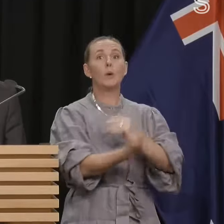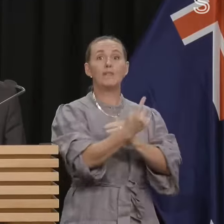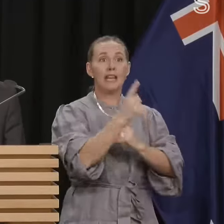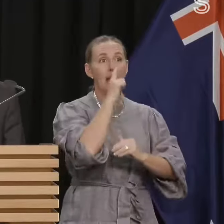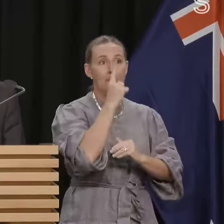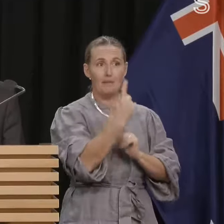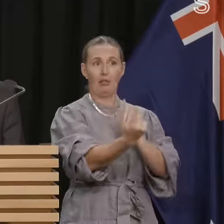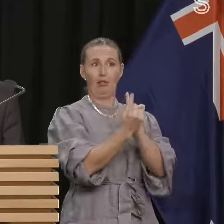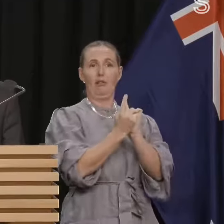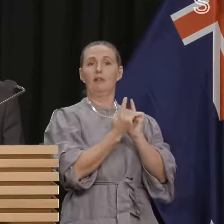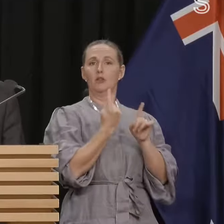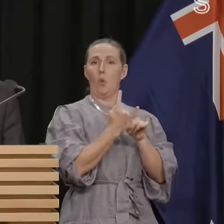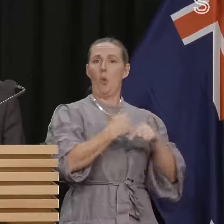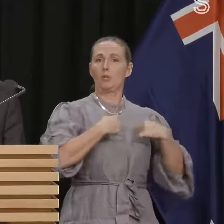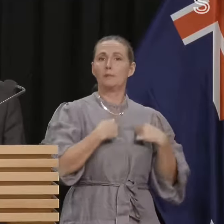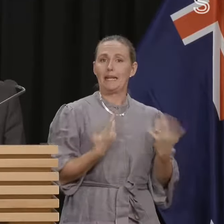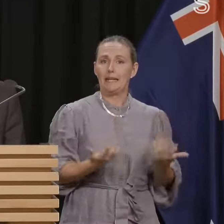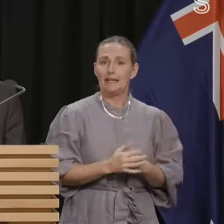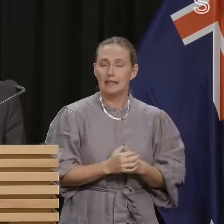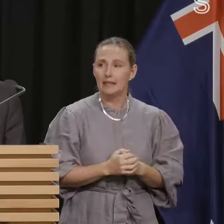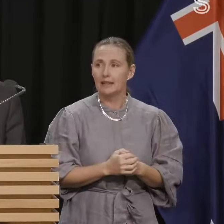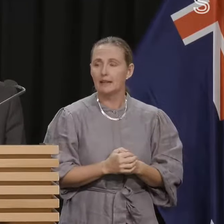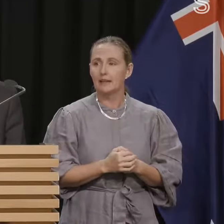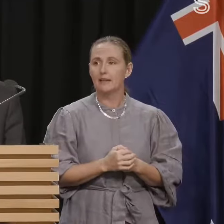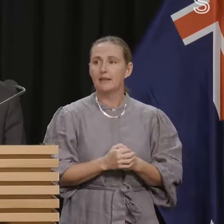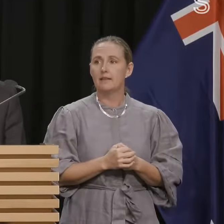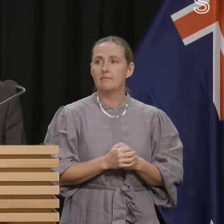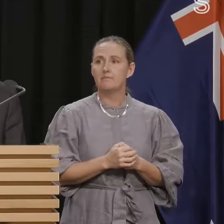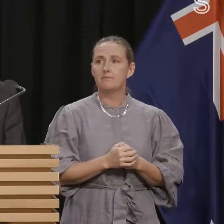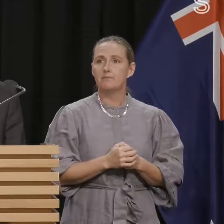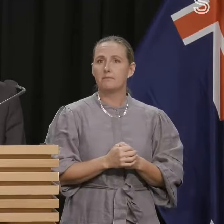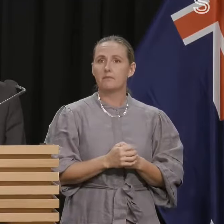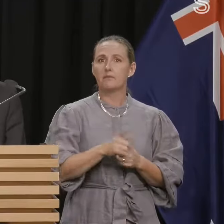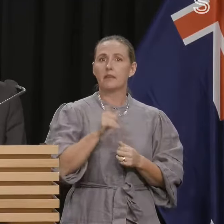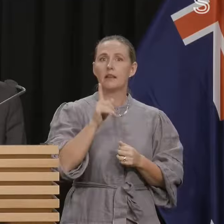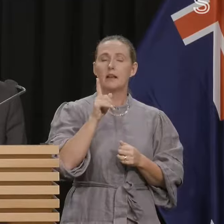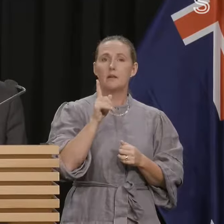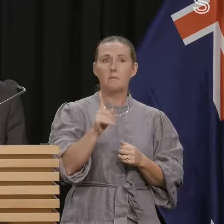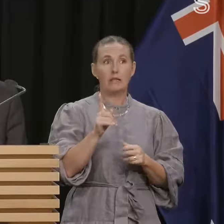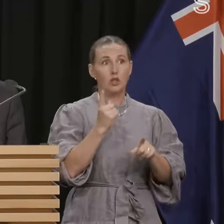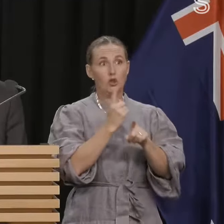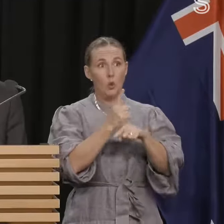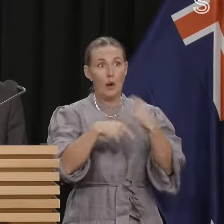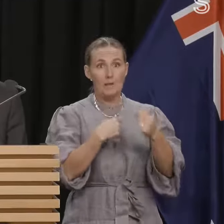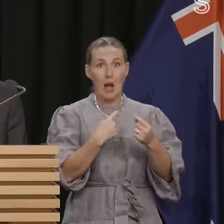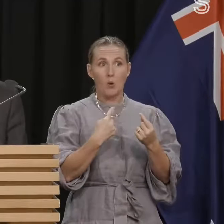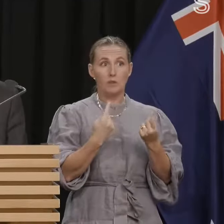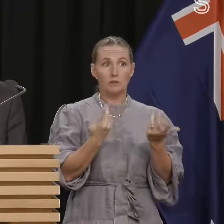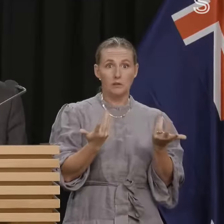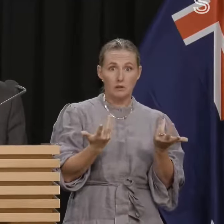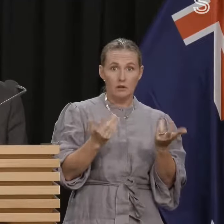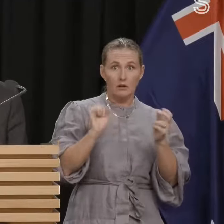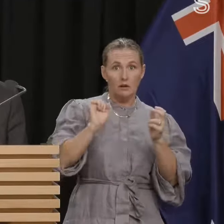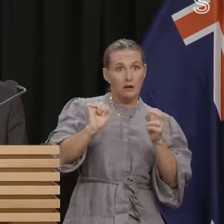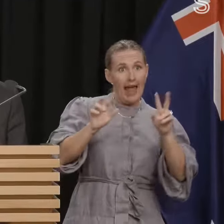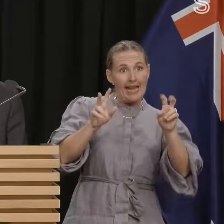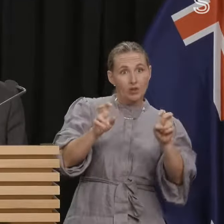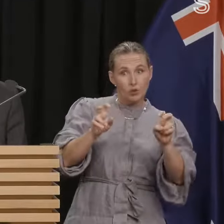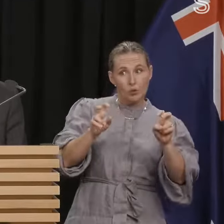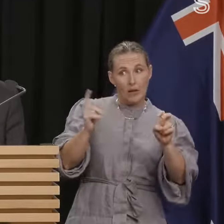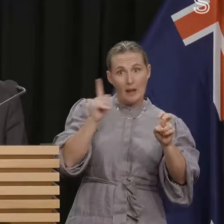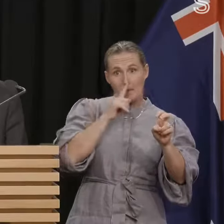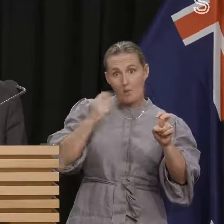you, and so but in terms of direct engagement on issues that someone might be paying them a fee to represent their views